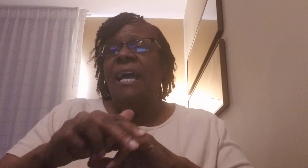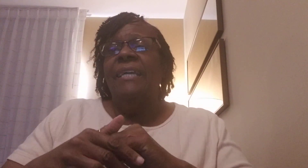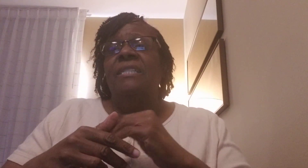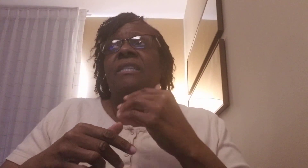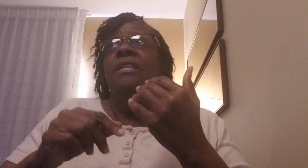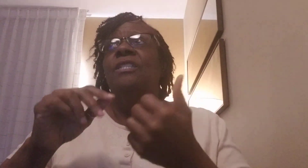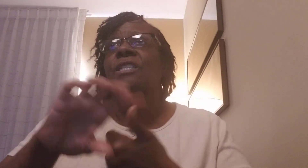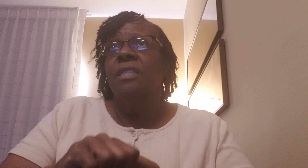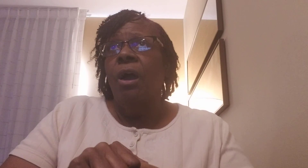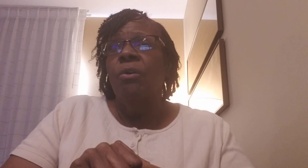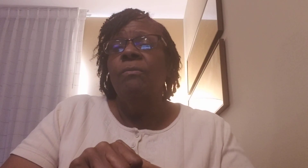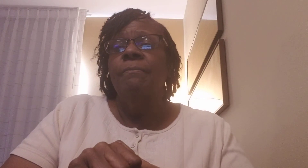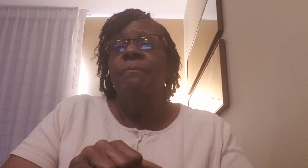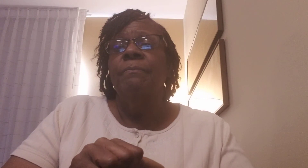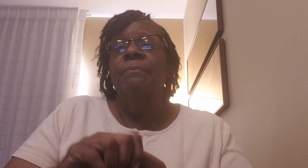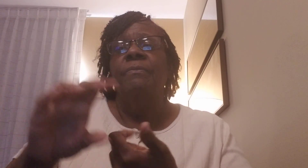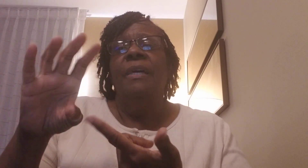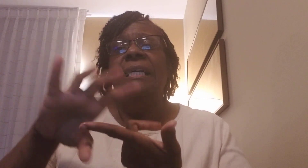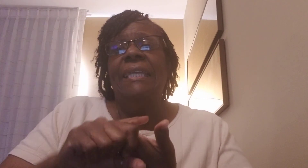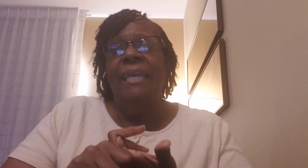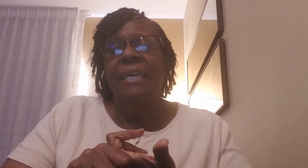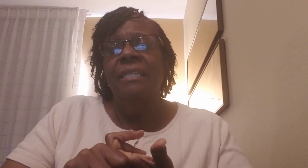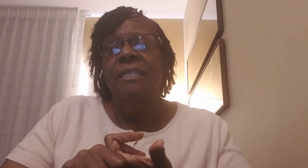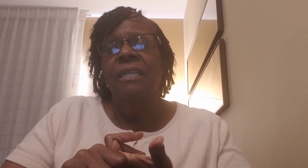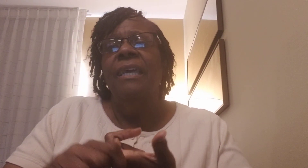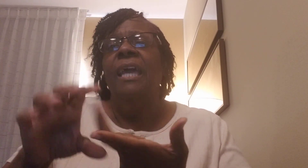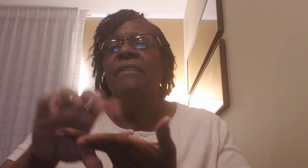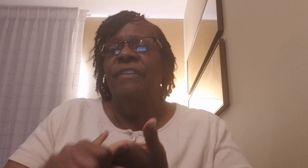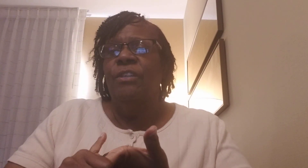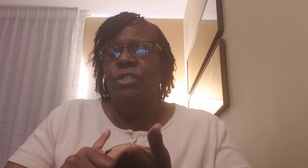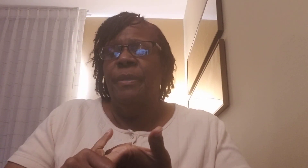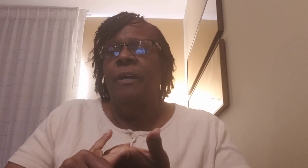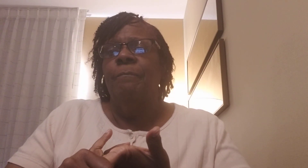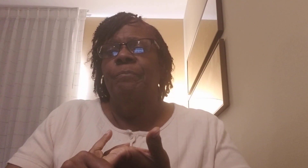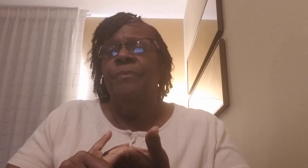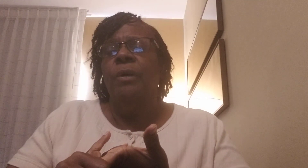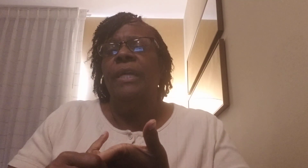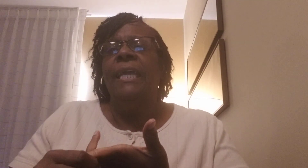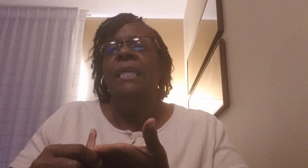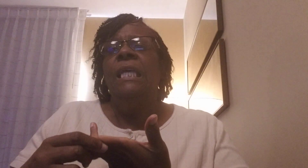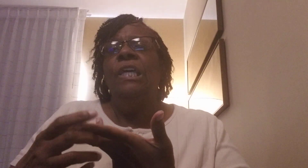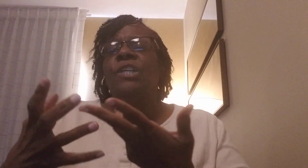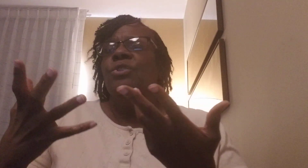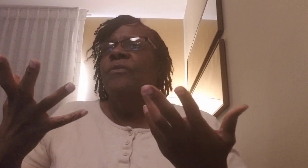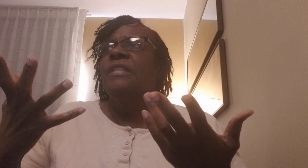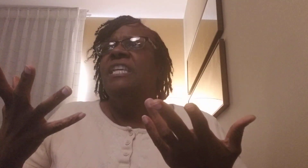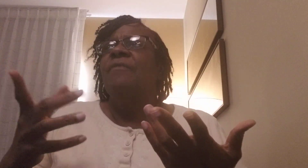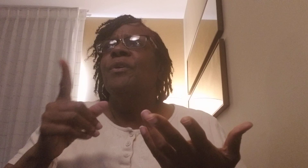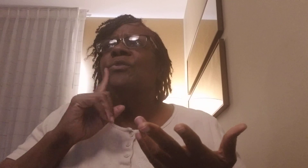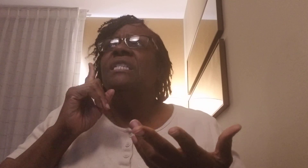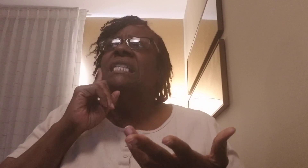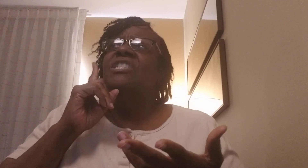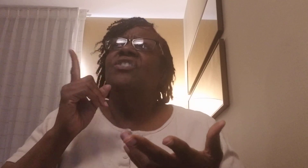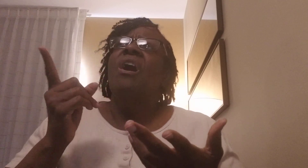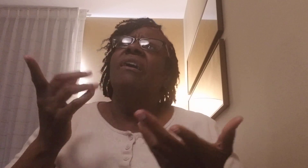signs: slow, again, and fingerspell, okay? So if the deaf person is